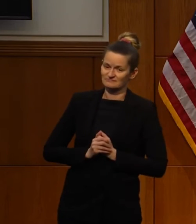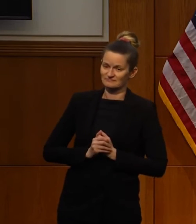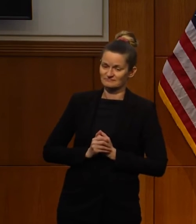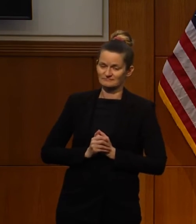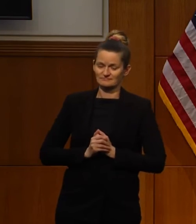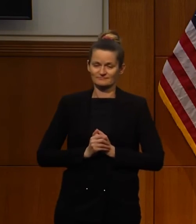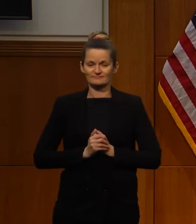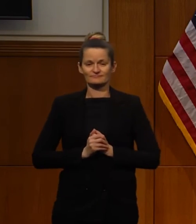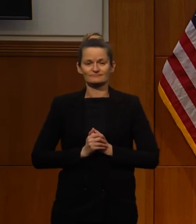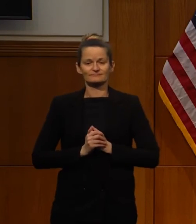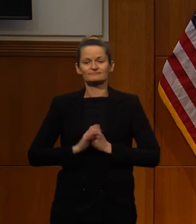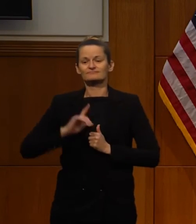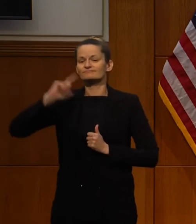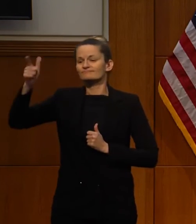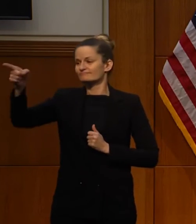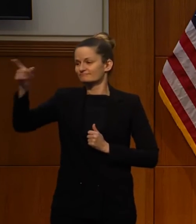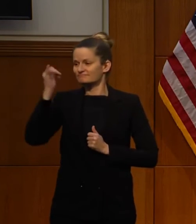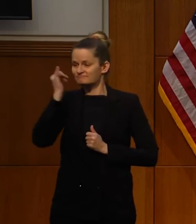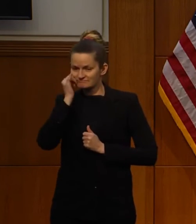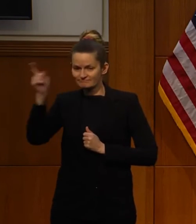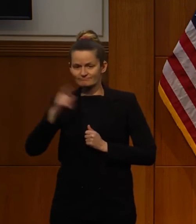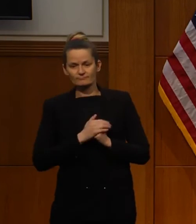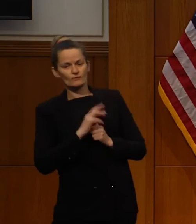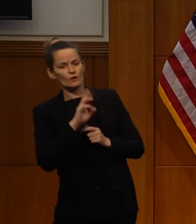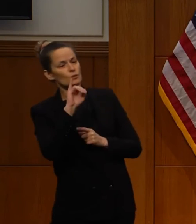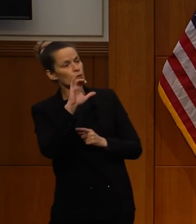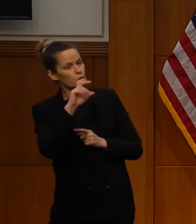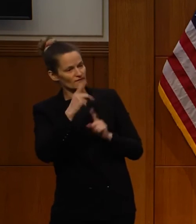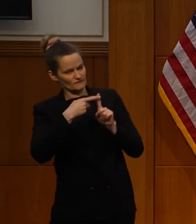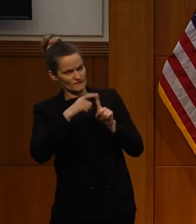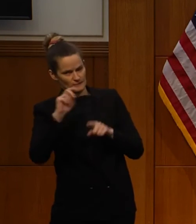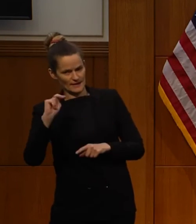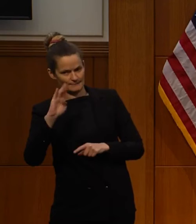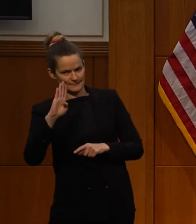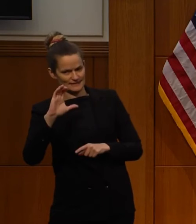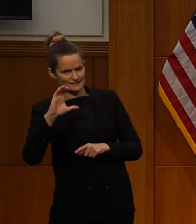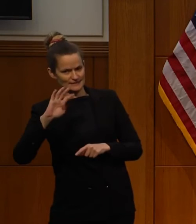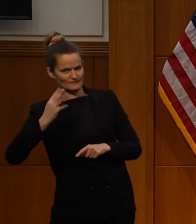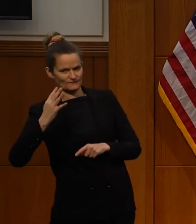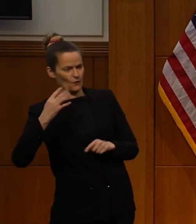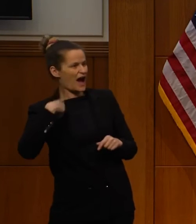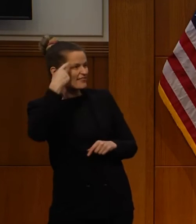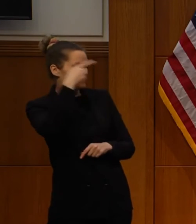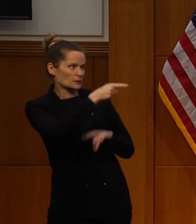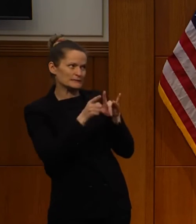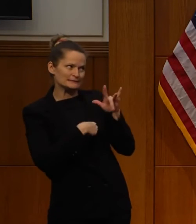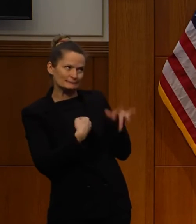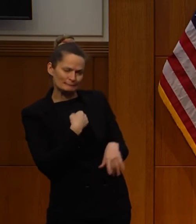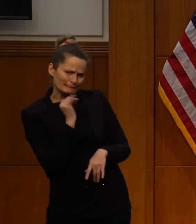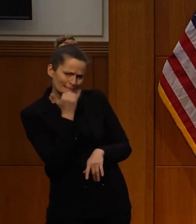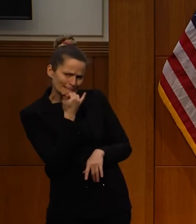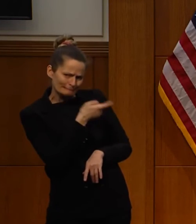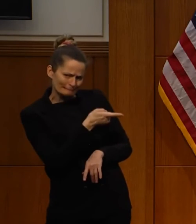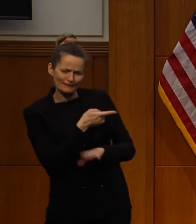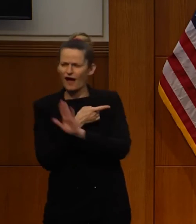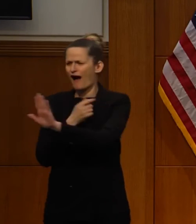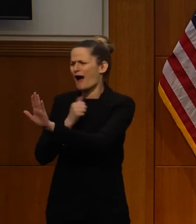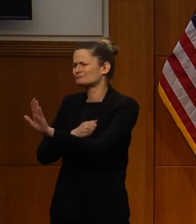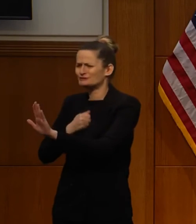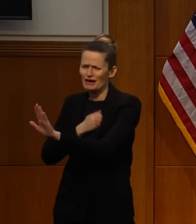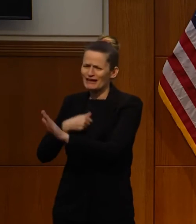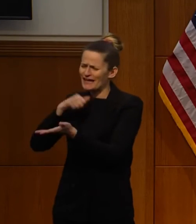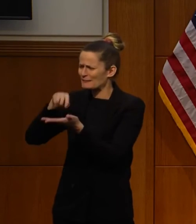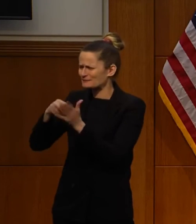Hey, this is Rick. This is Rick with NBC4. I think you skipped over me. Yeah, I don't think I had your correct number. That's listed. okay. No